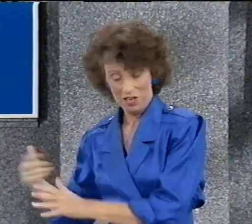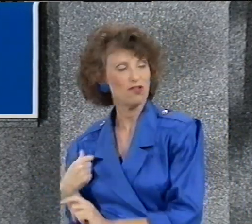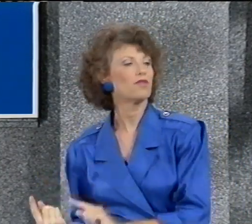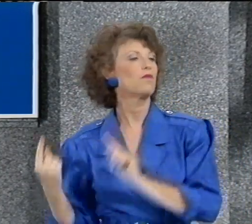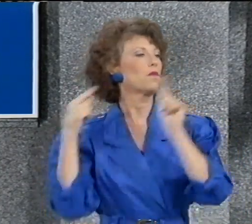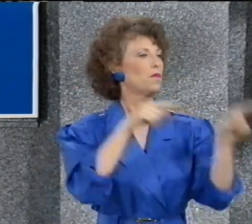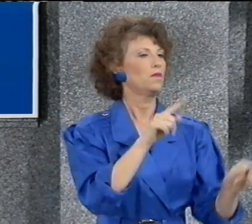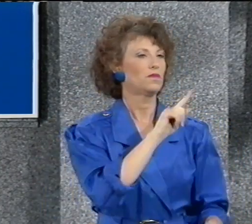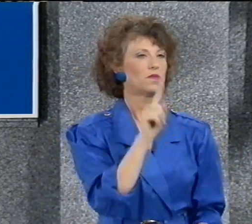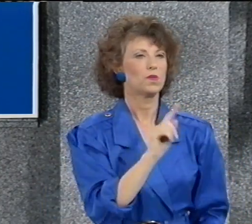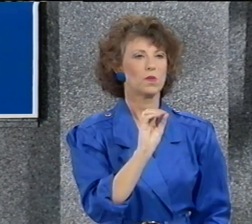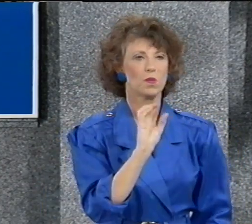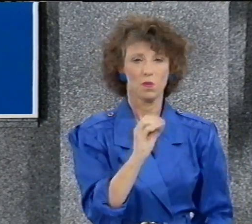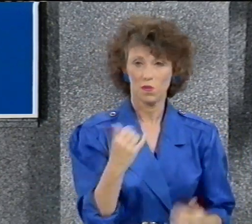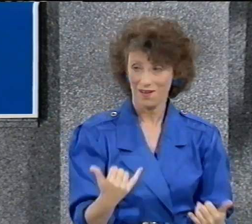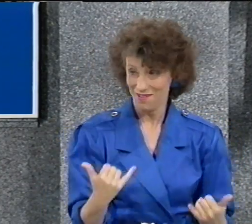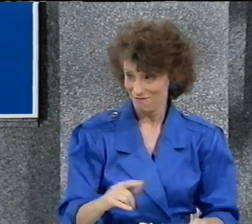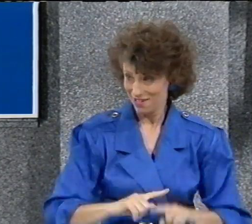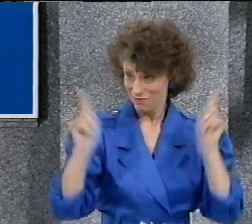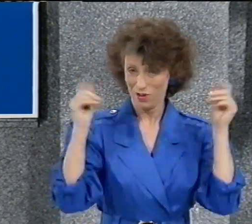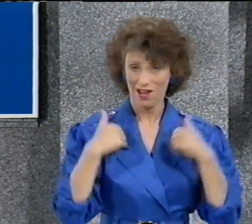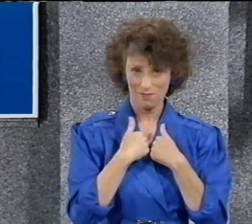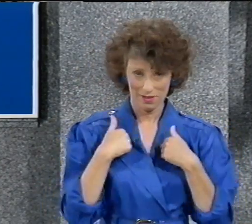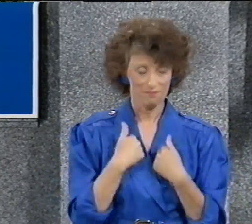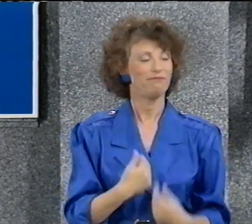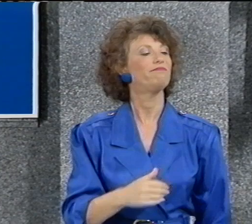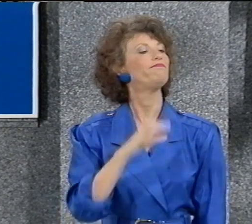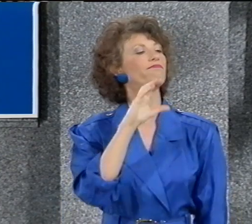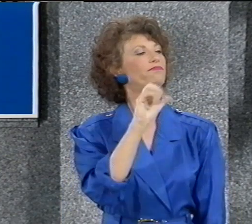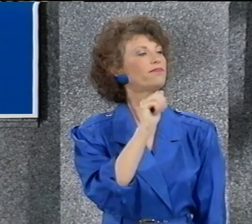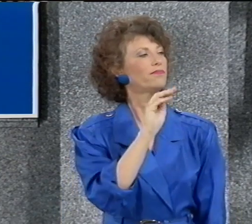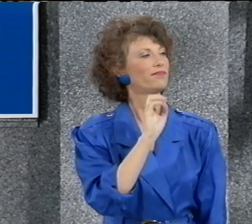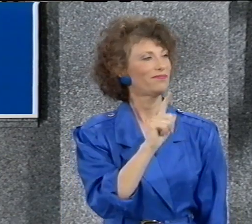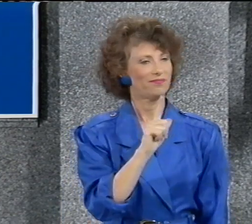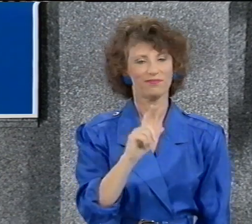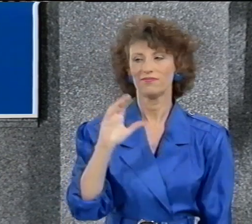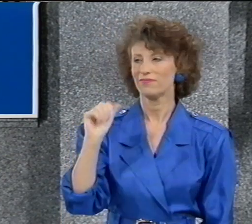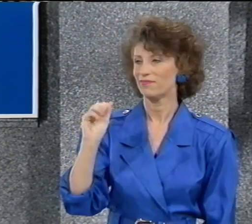Now let's leave the farm and go to the zoo so we can practice different animals.